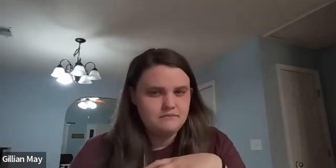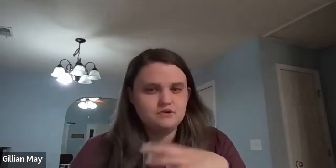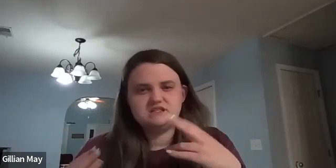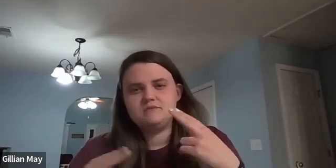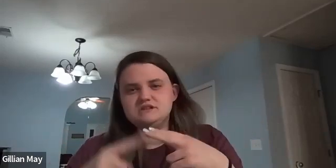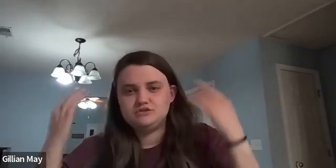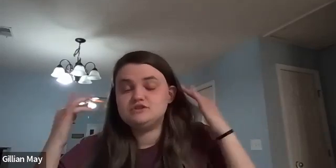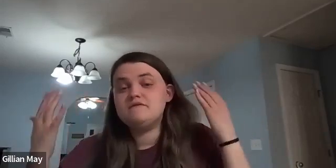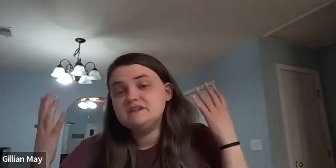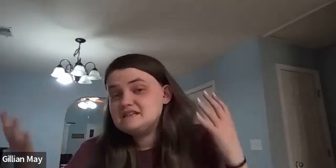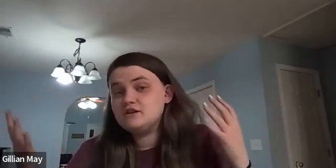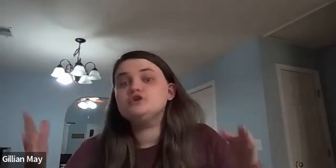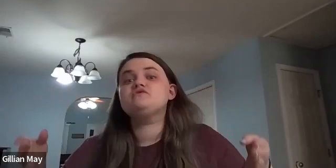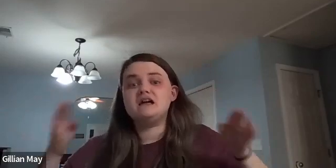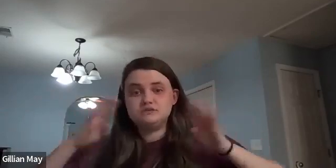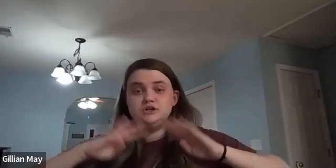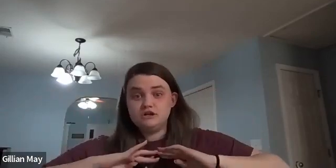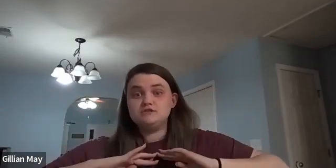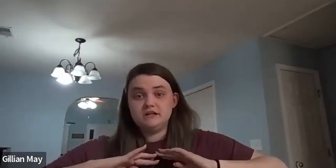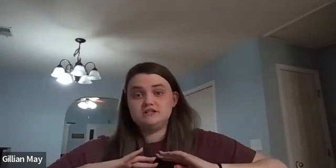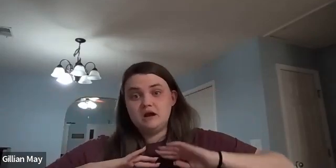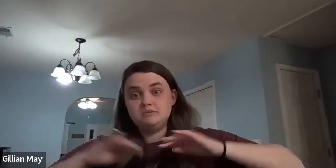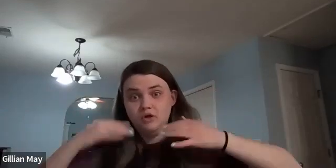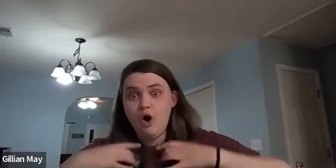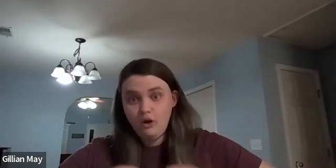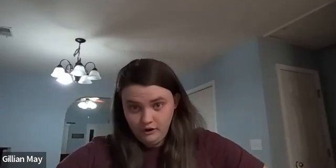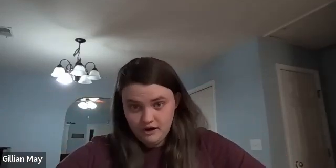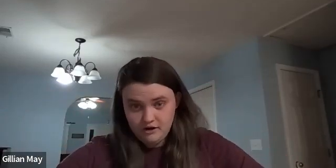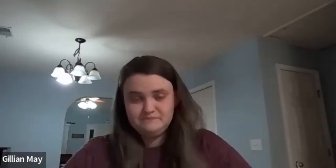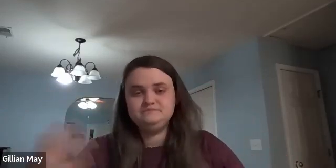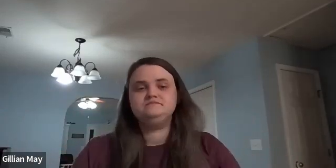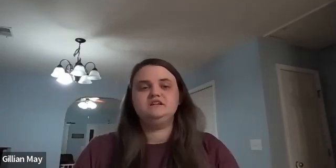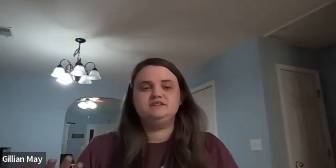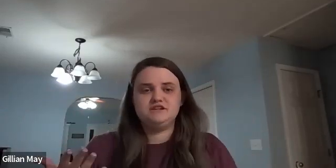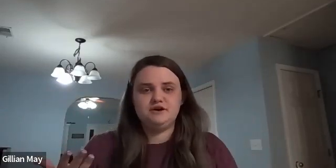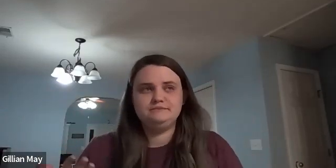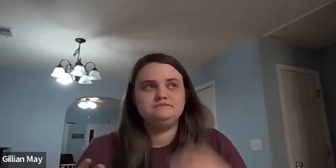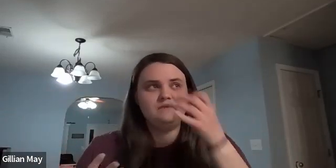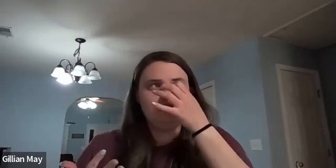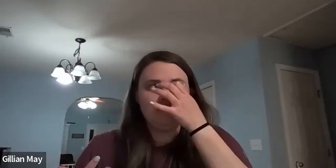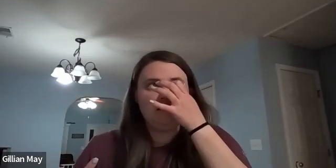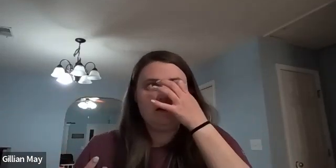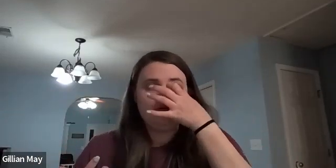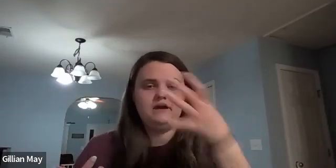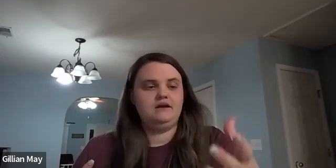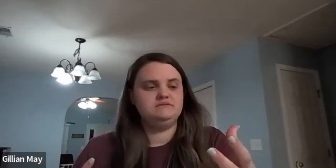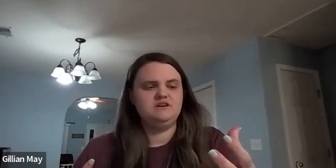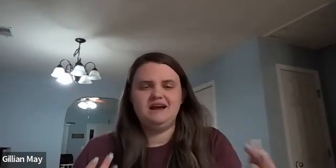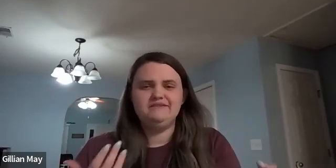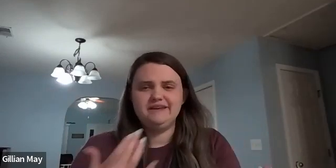most of the time they'll say short. So if it is longer, that's when you'd also want to describe longer hair. So Okay, sorry, I have like an